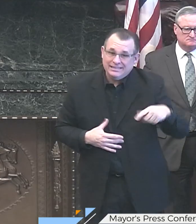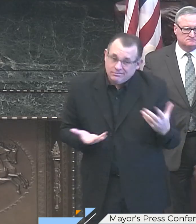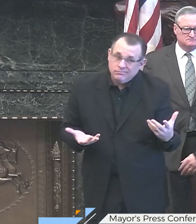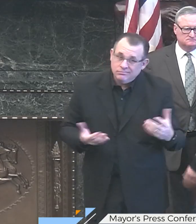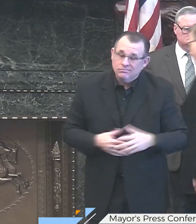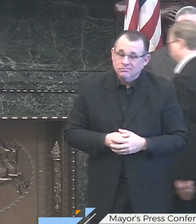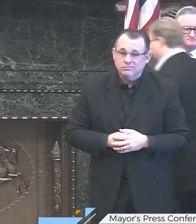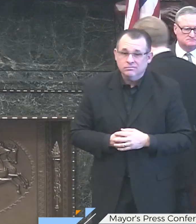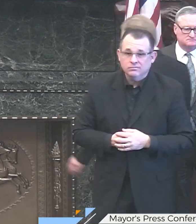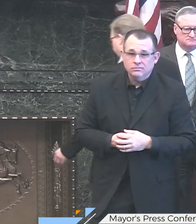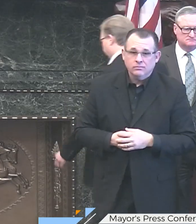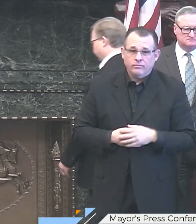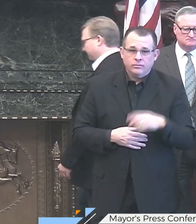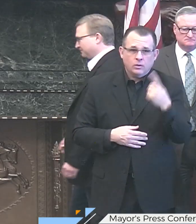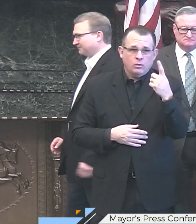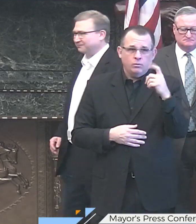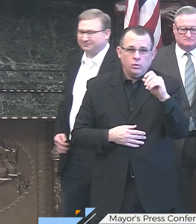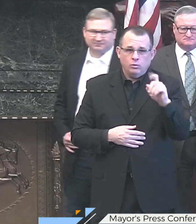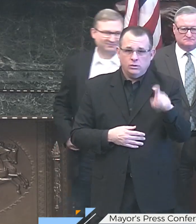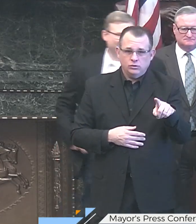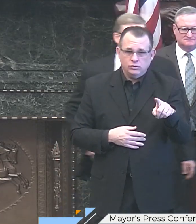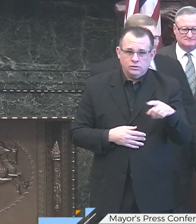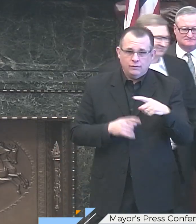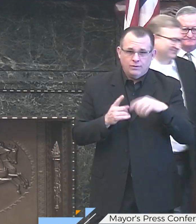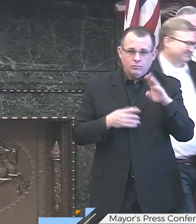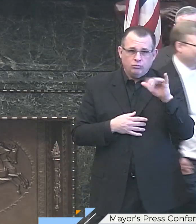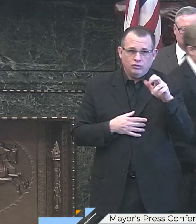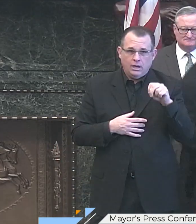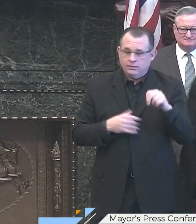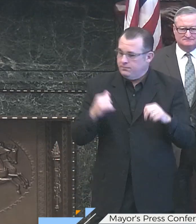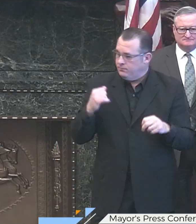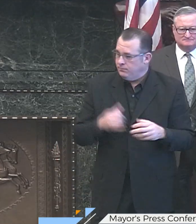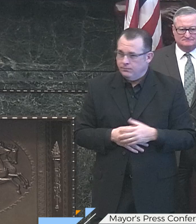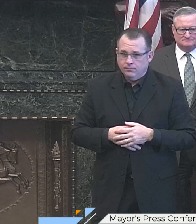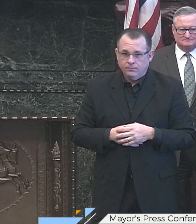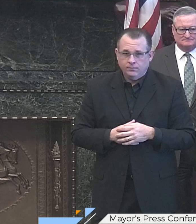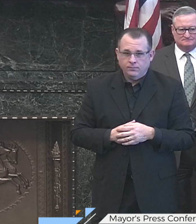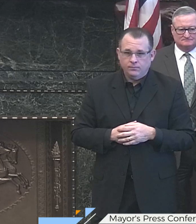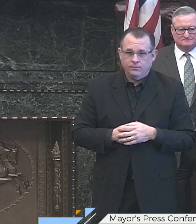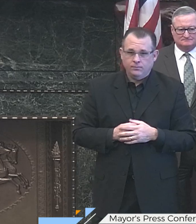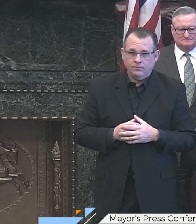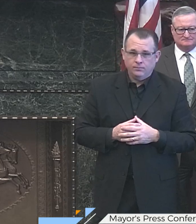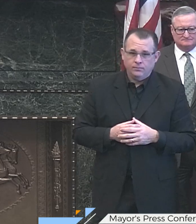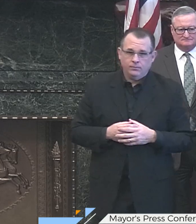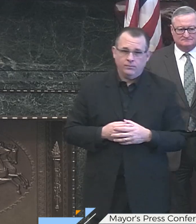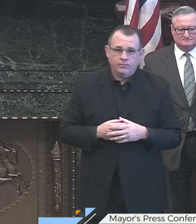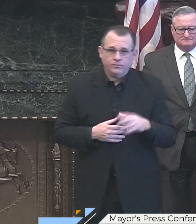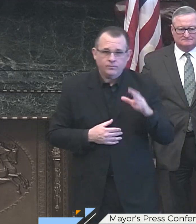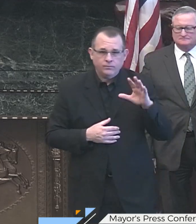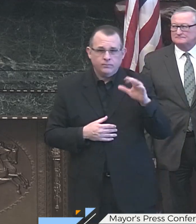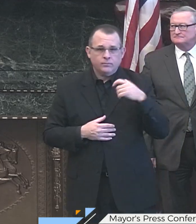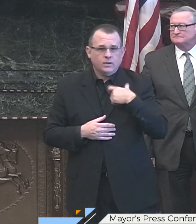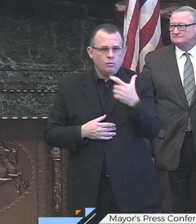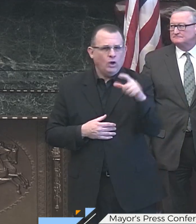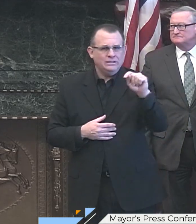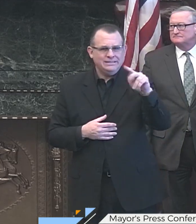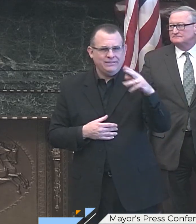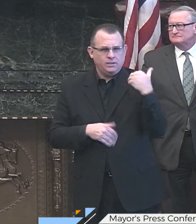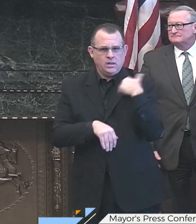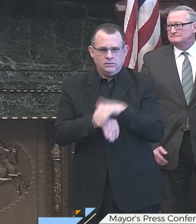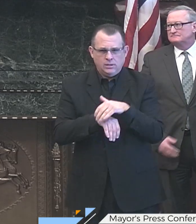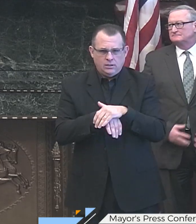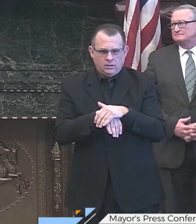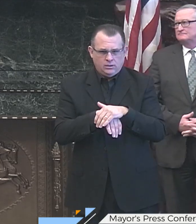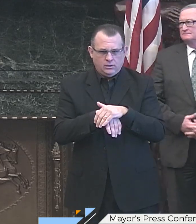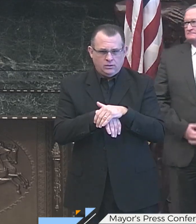one more question, quick, Brian. I was watching television last night. I was watching the Rachel Maddow show, something I